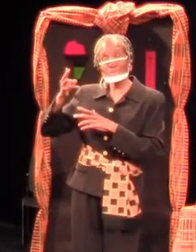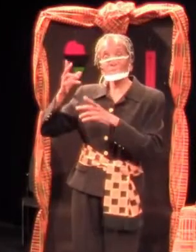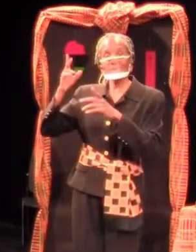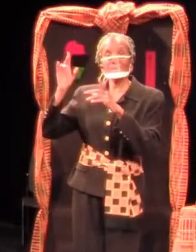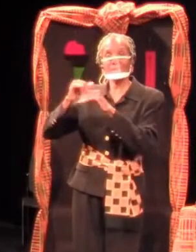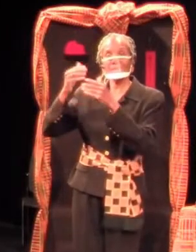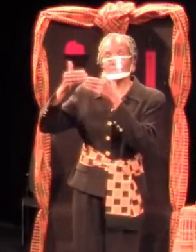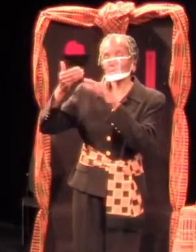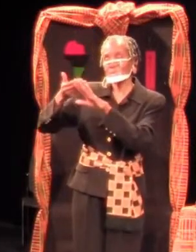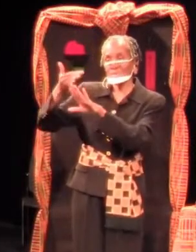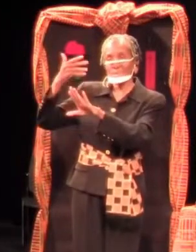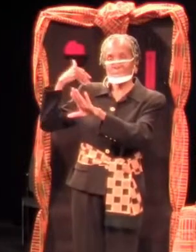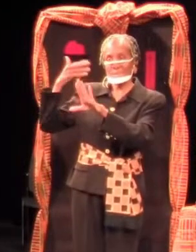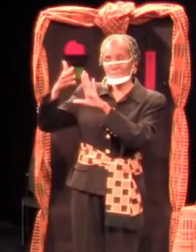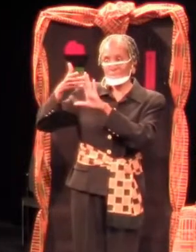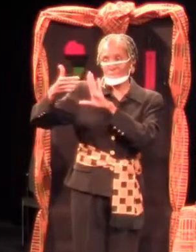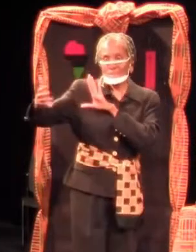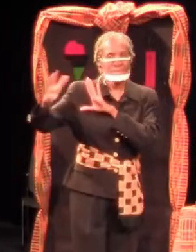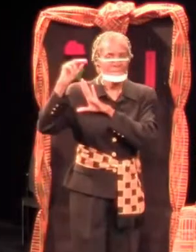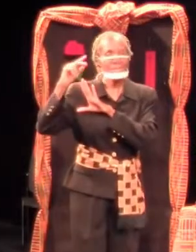is a current event.